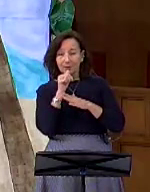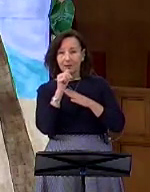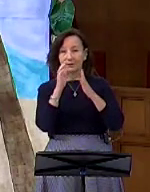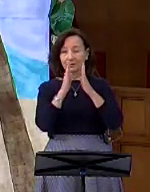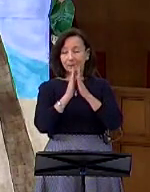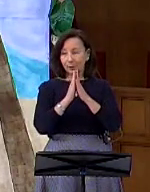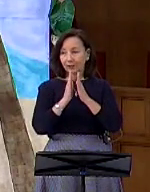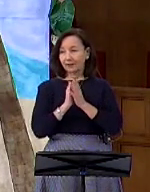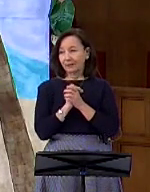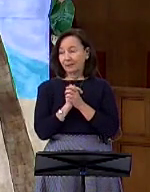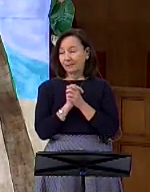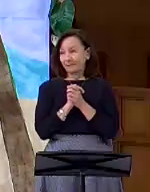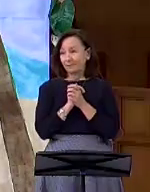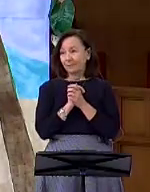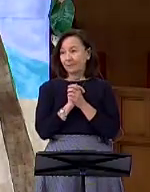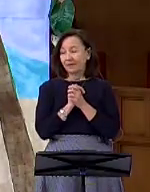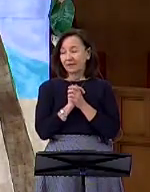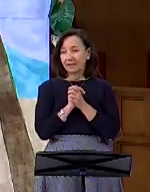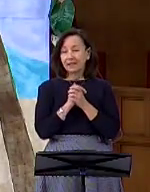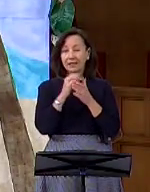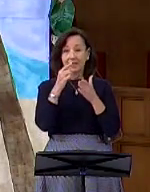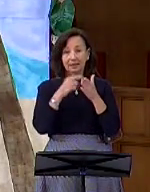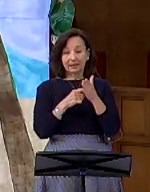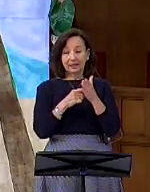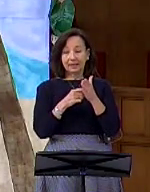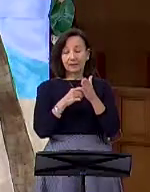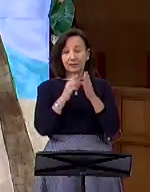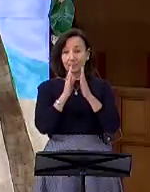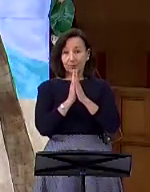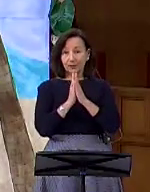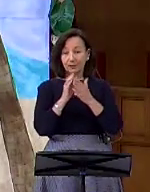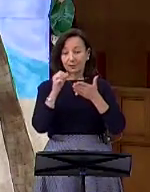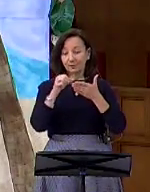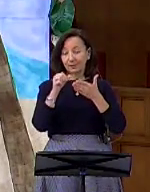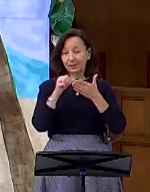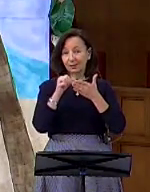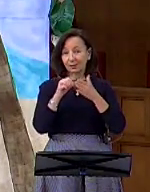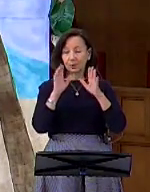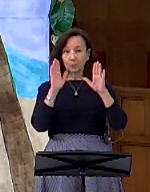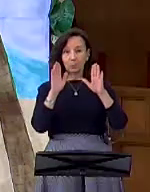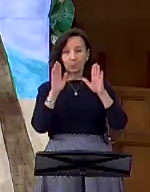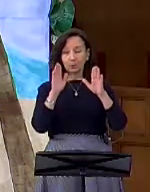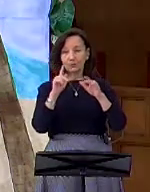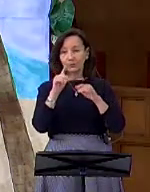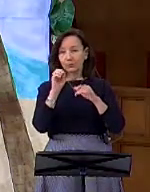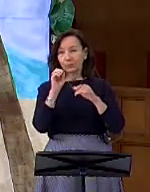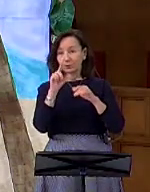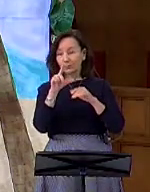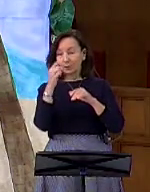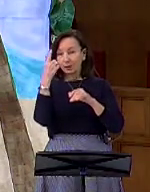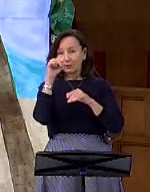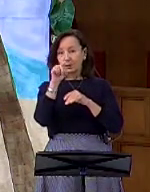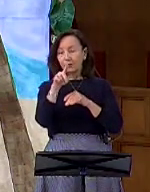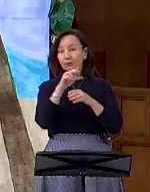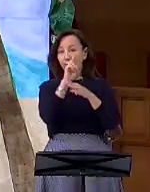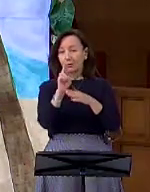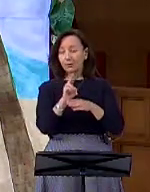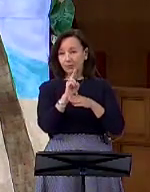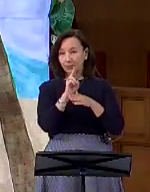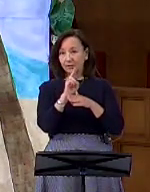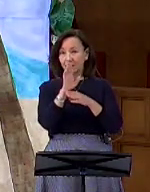And these prayer pages are a wonderful tool for you to use in